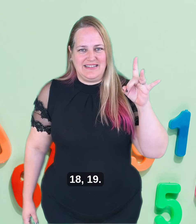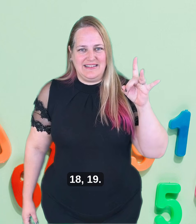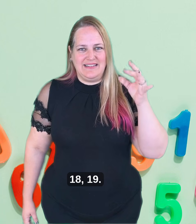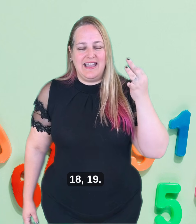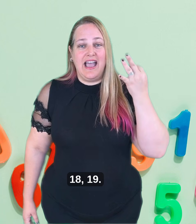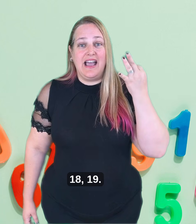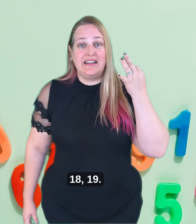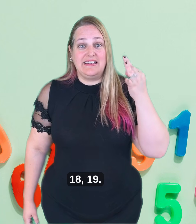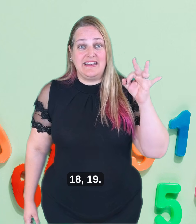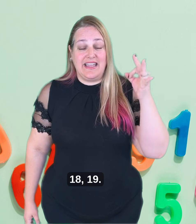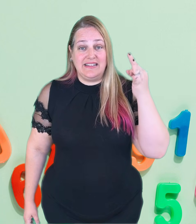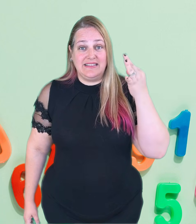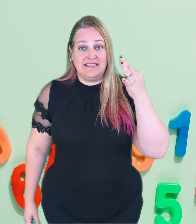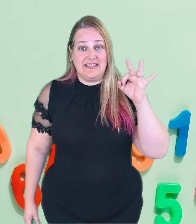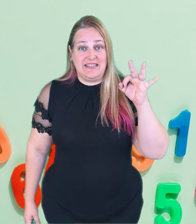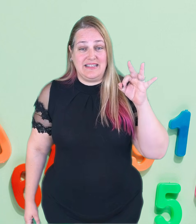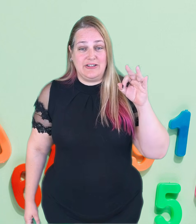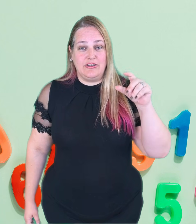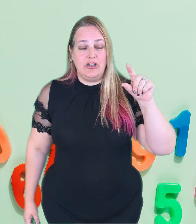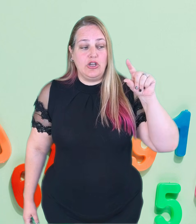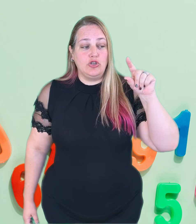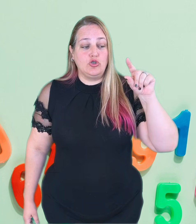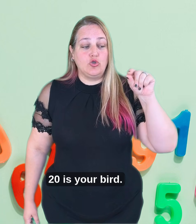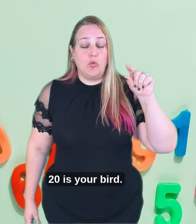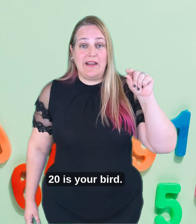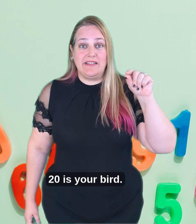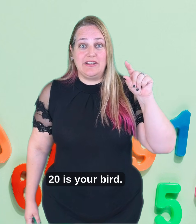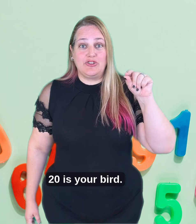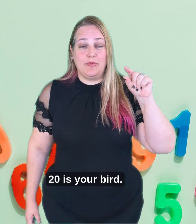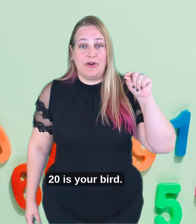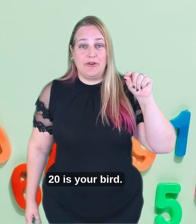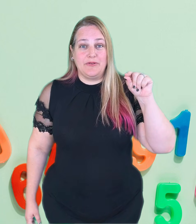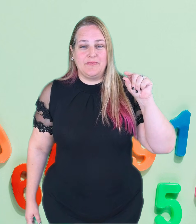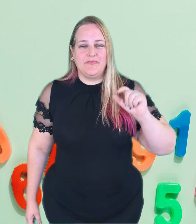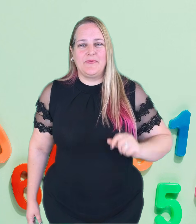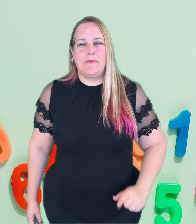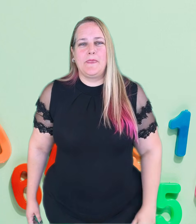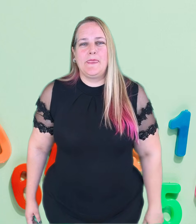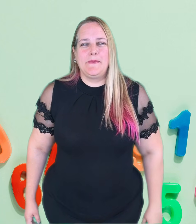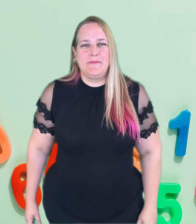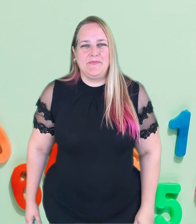18. 19. 20 is your bird.